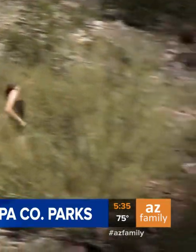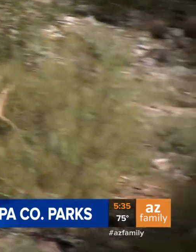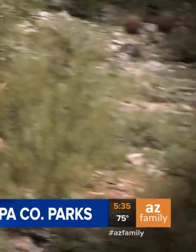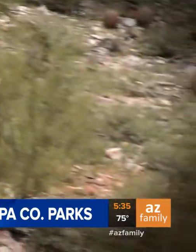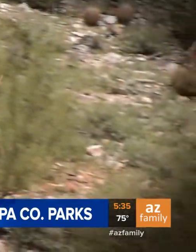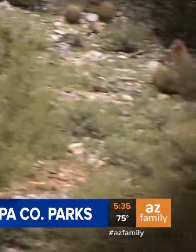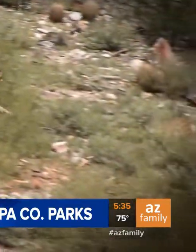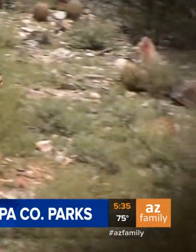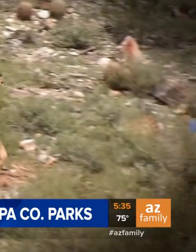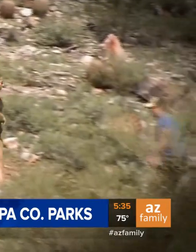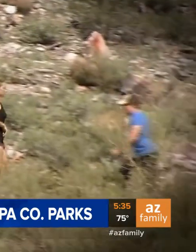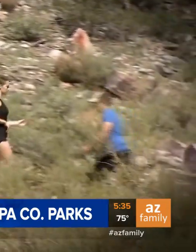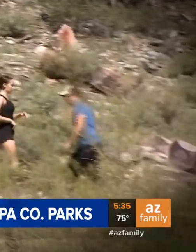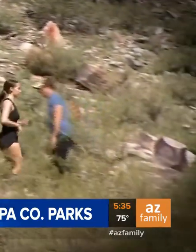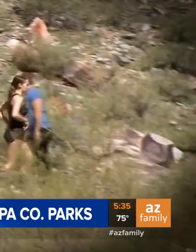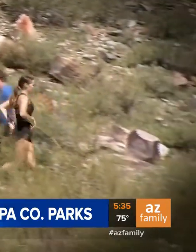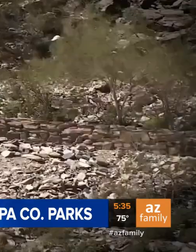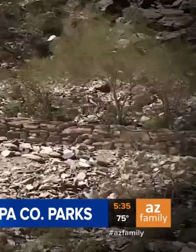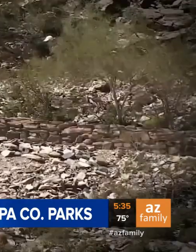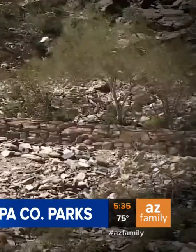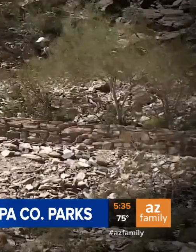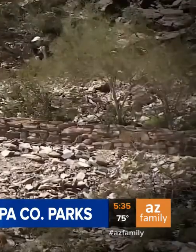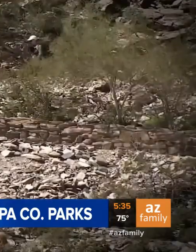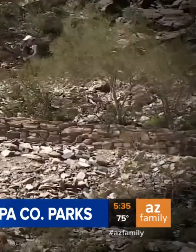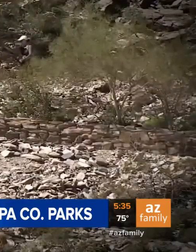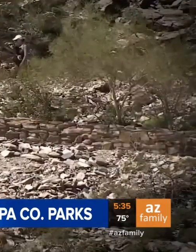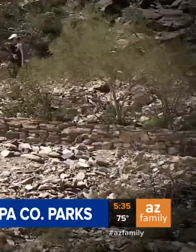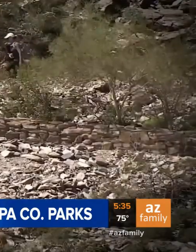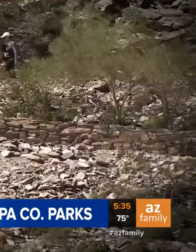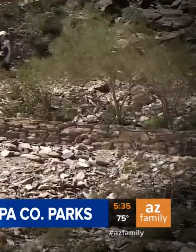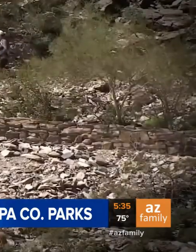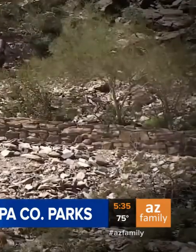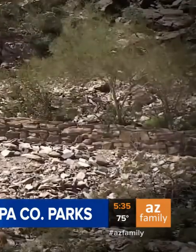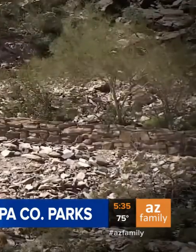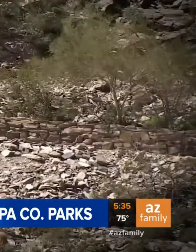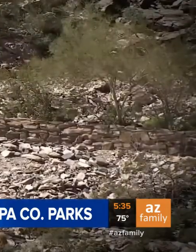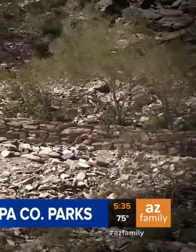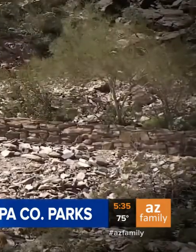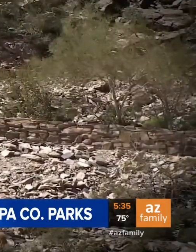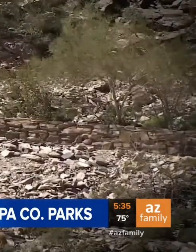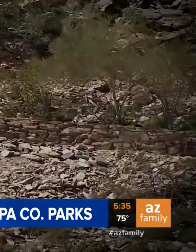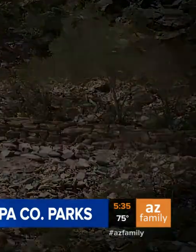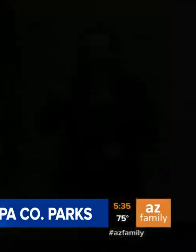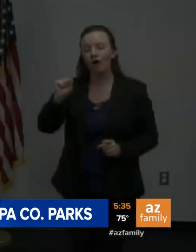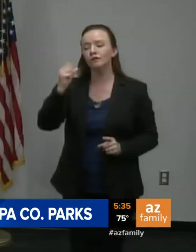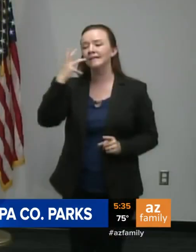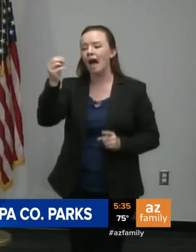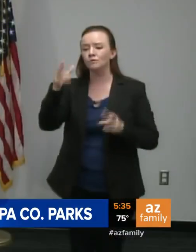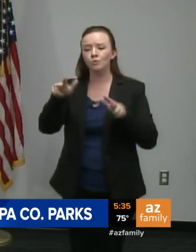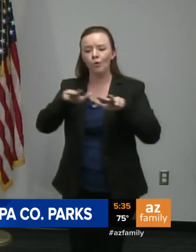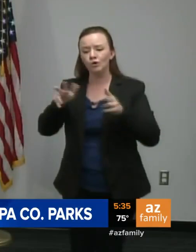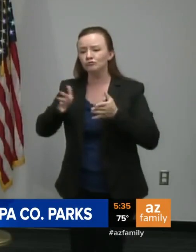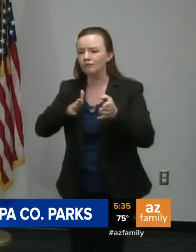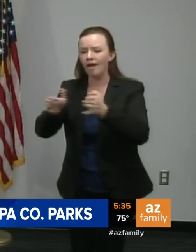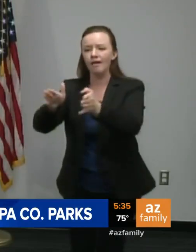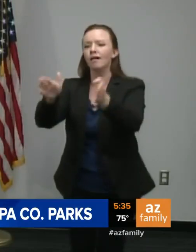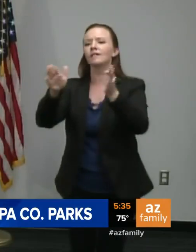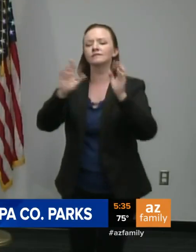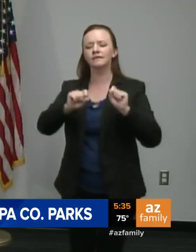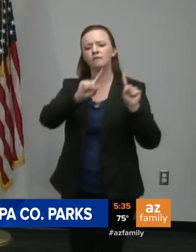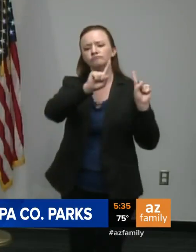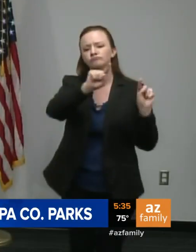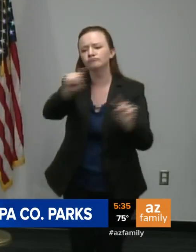practice social distancing. There are many parks, trails, and outdoor areas within this region. Have a series of